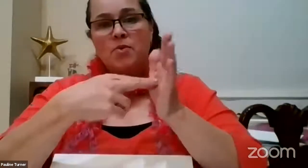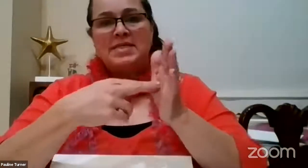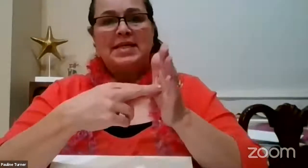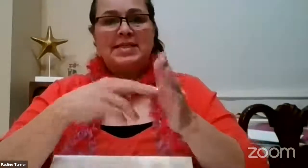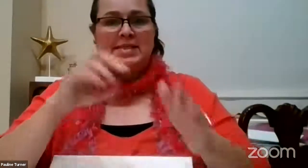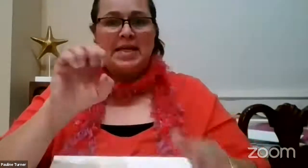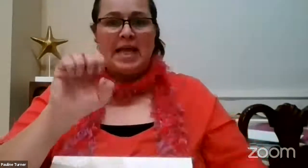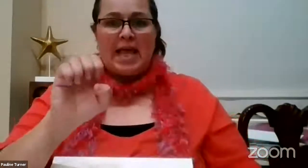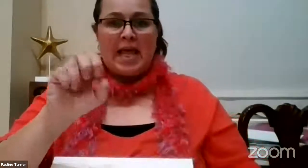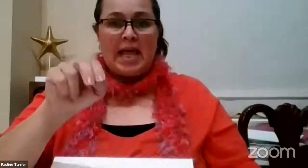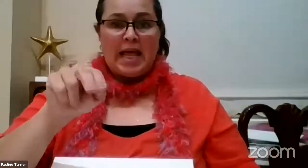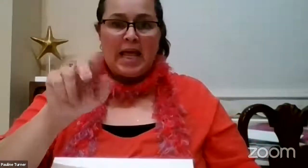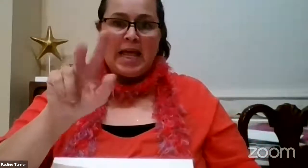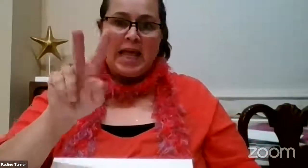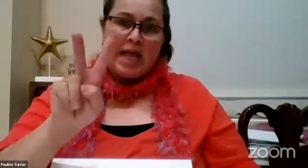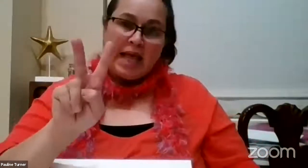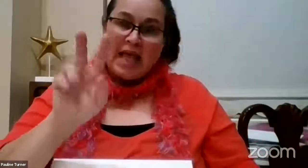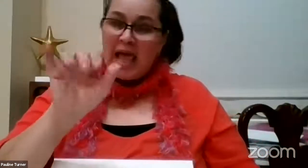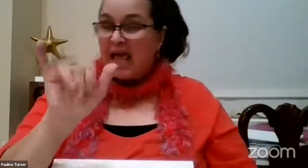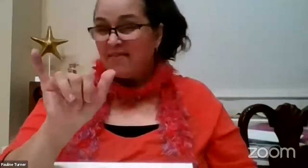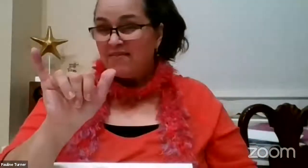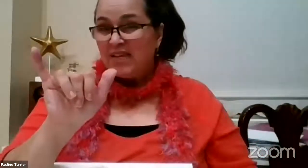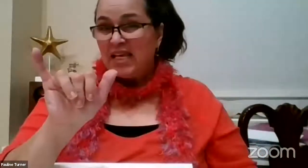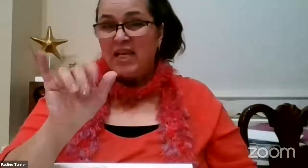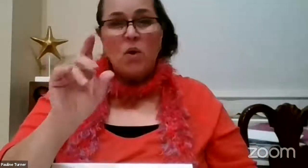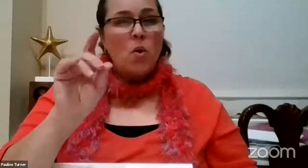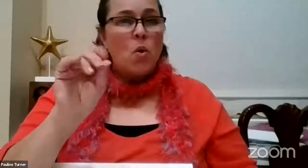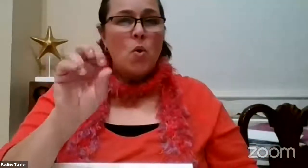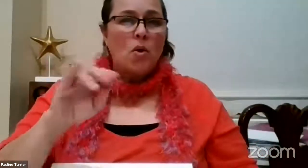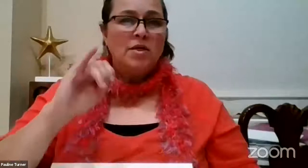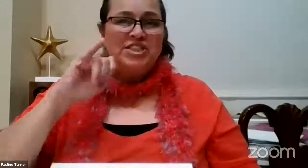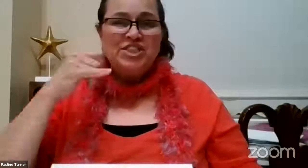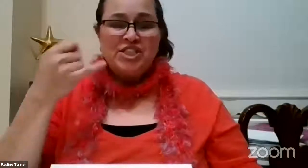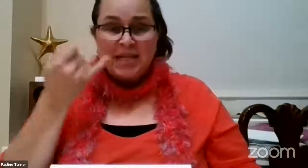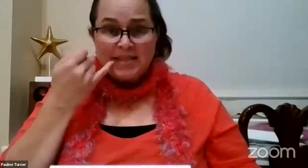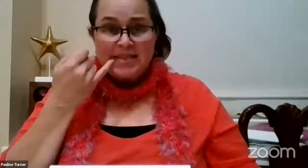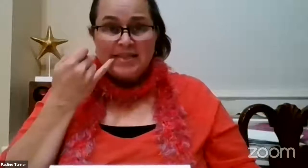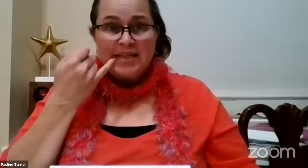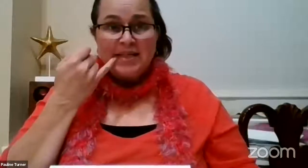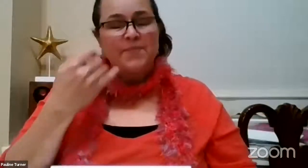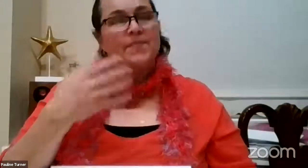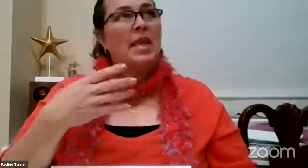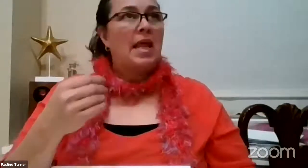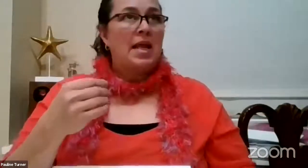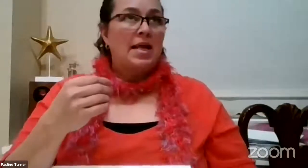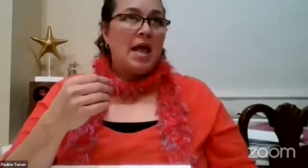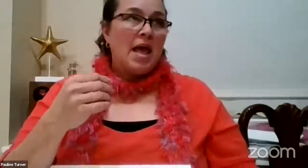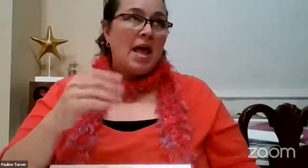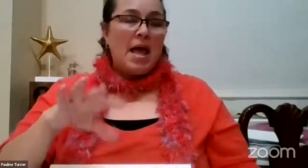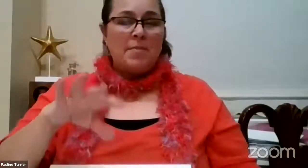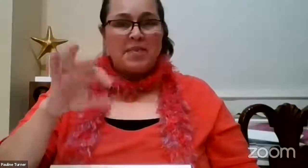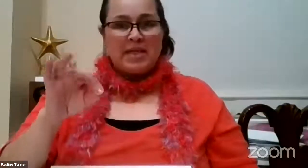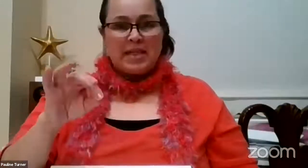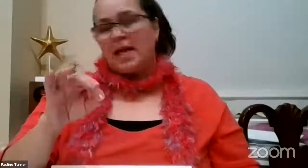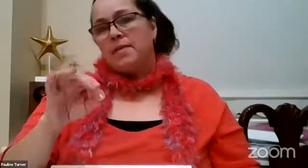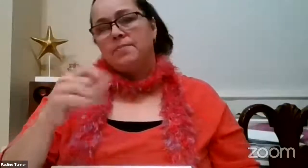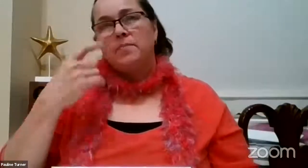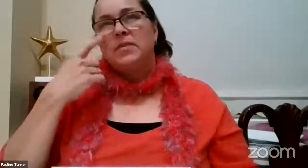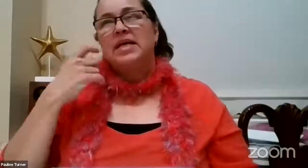I heard the boxes of town. Yeah, everybody's shopping at that new plaza. So it's coming out here. Apparently some people